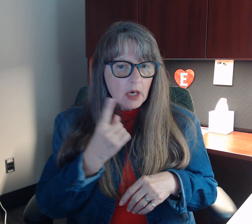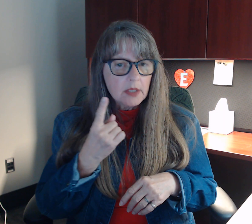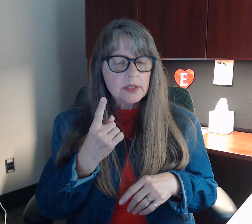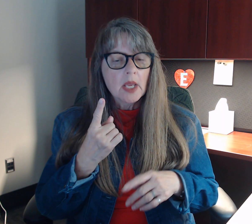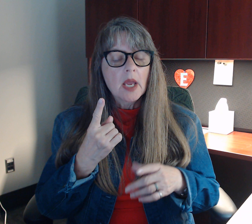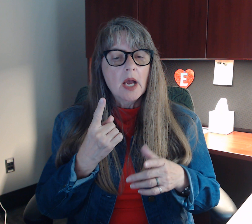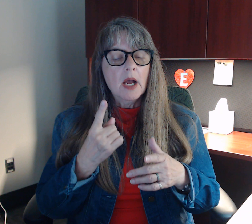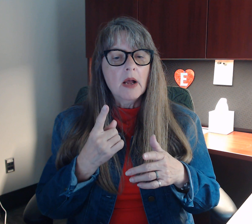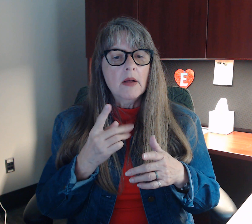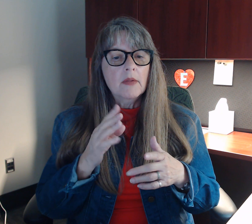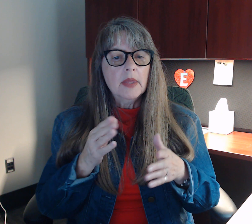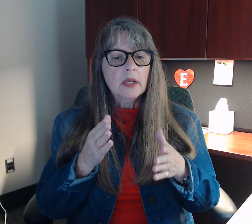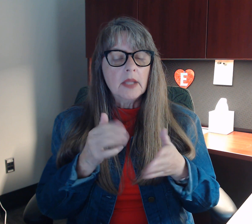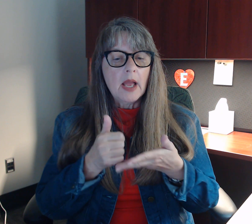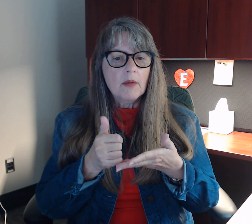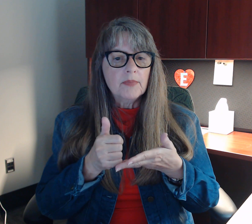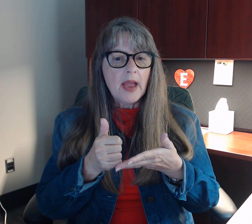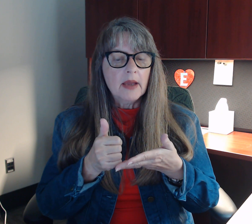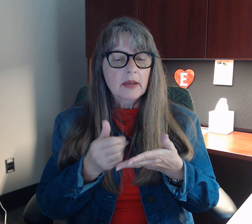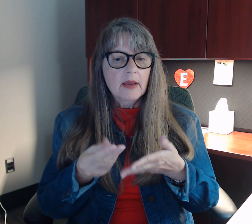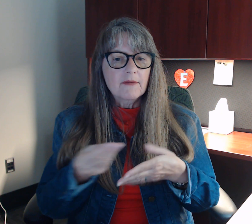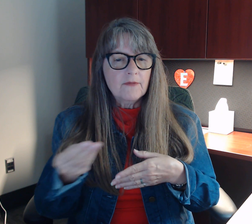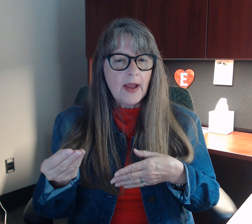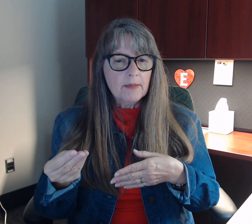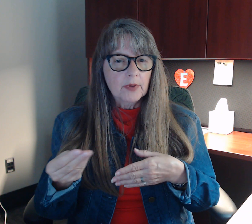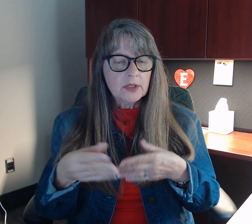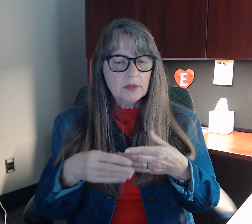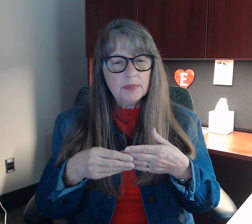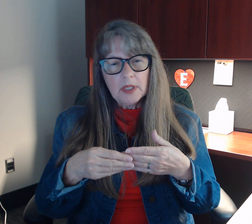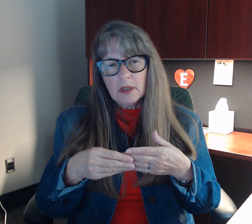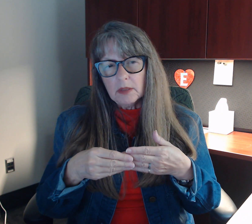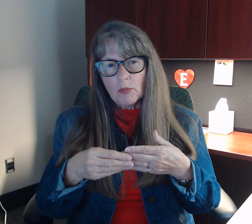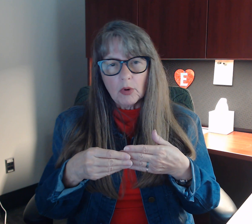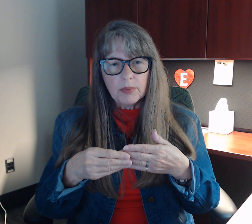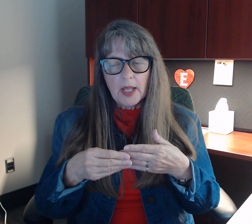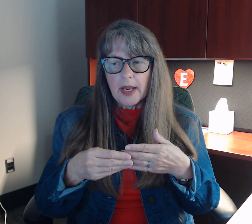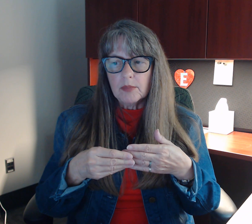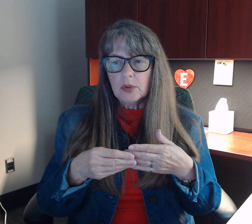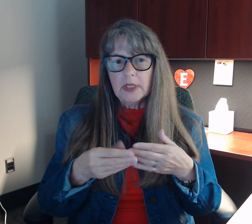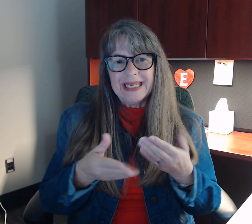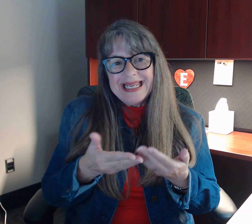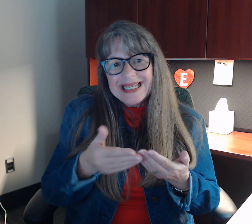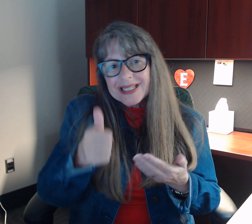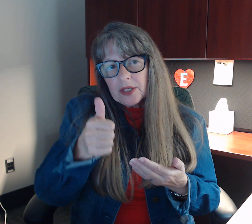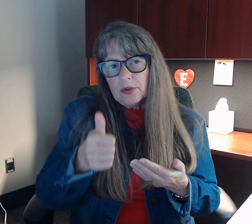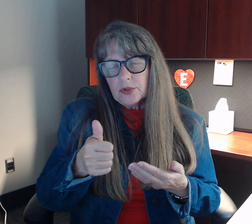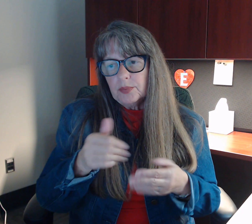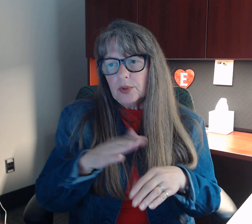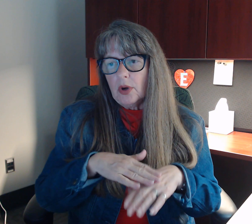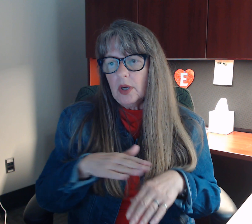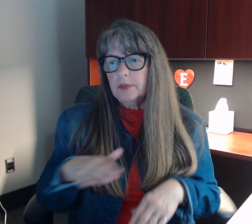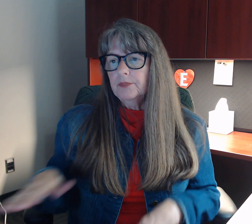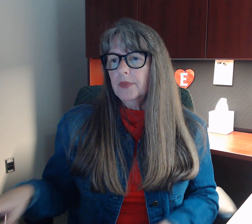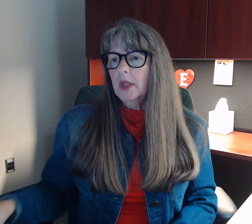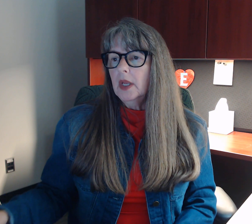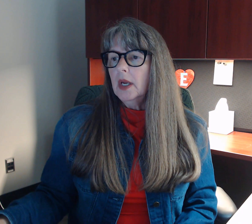because it'll help that fabric to be a little bit more pliable and easier to put on.